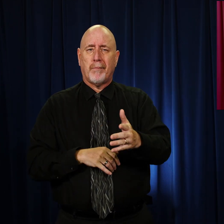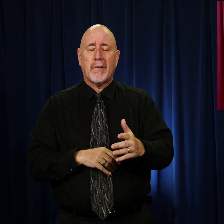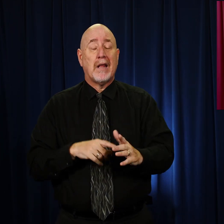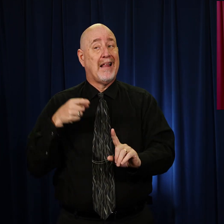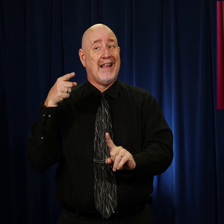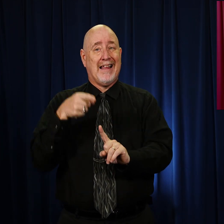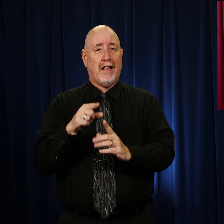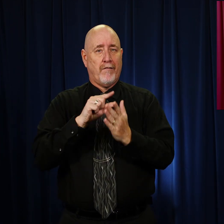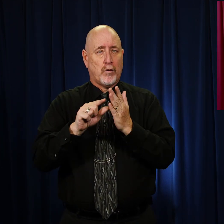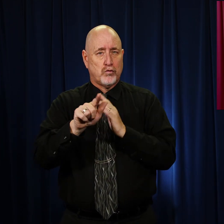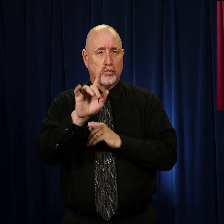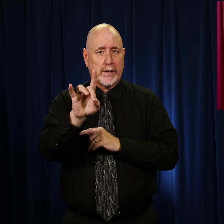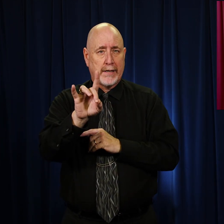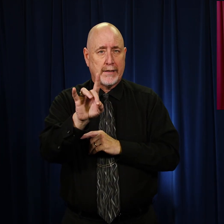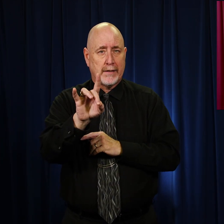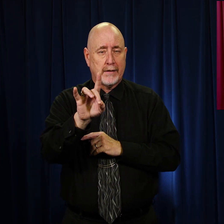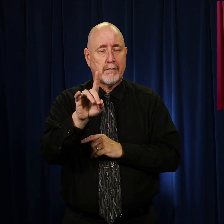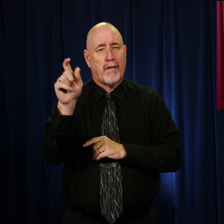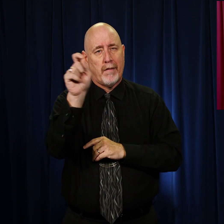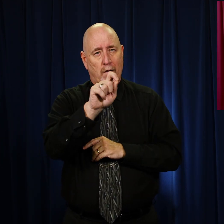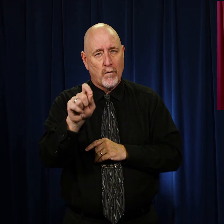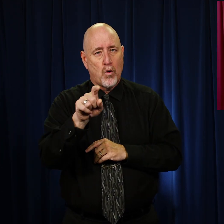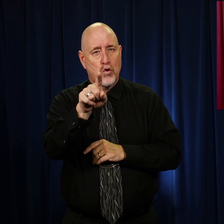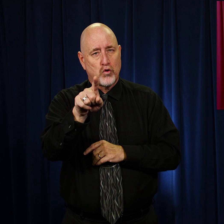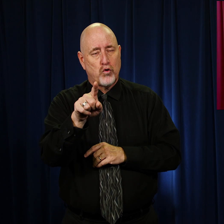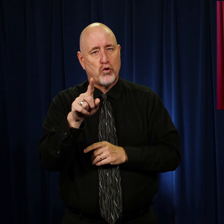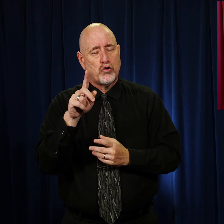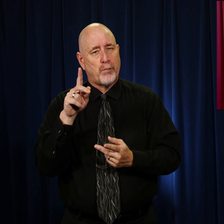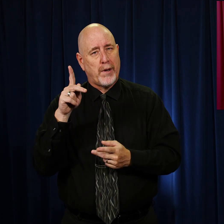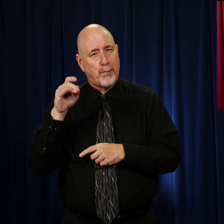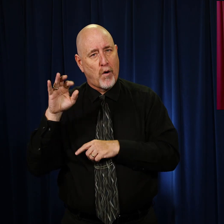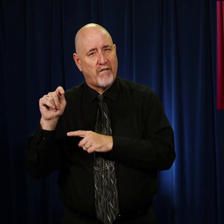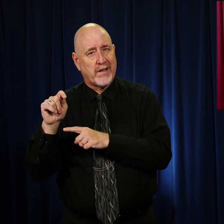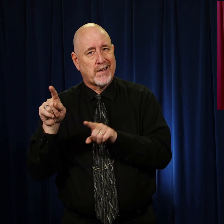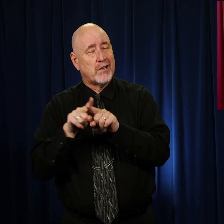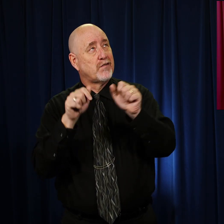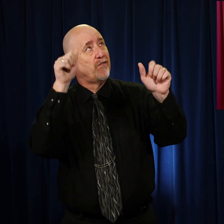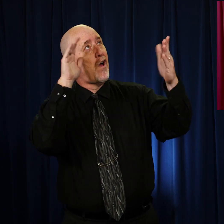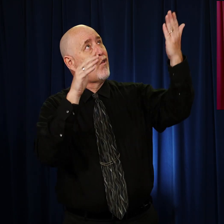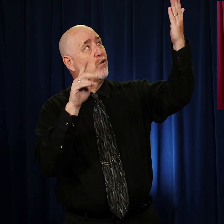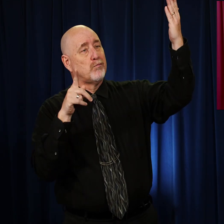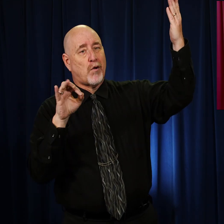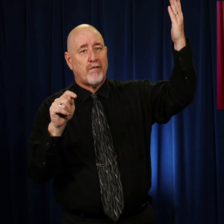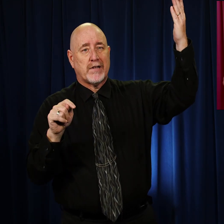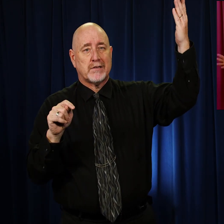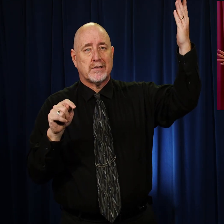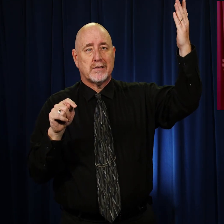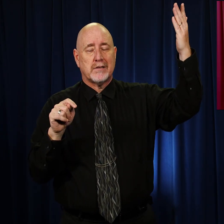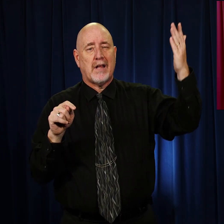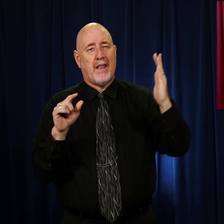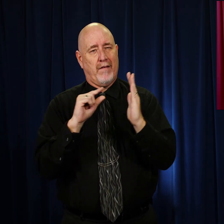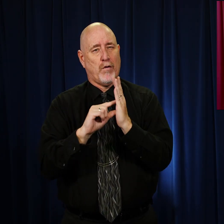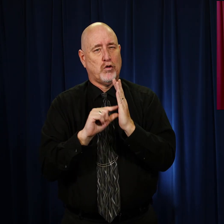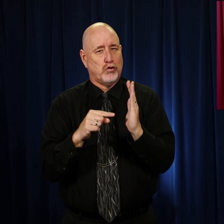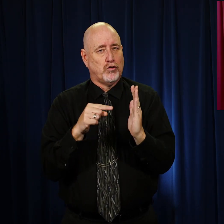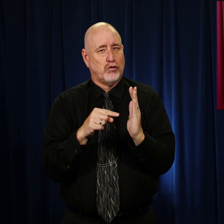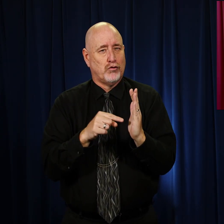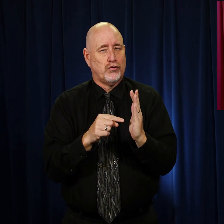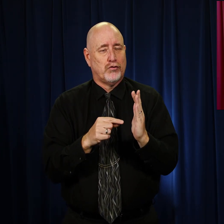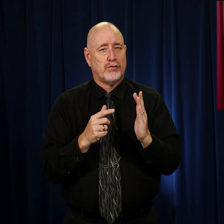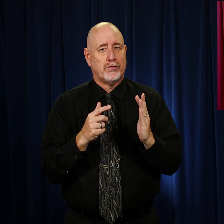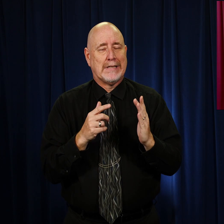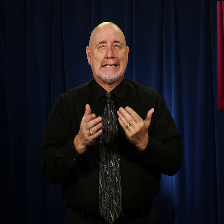The key is in verse 28. Therefore you are to be perfect as your heavenly Father is perfect. This is a passage